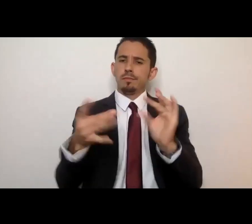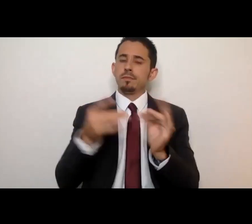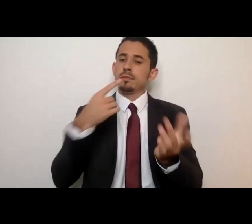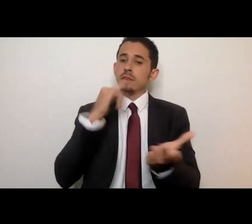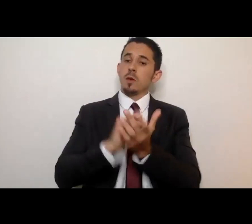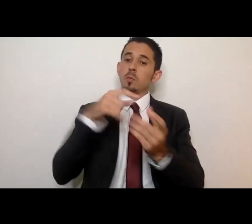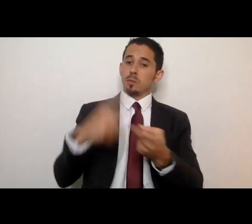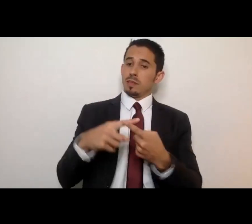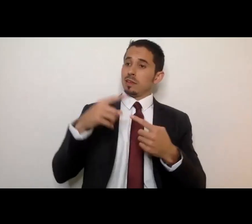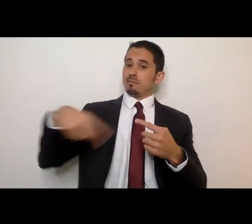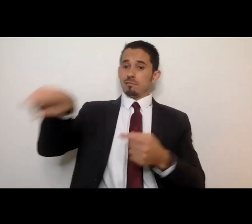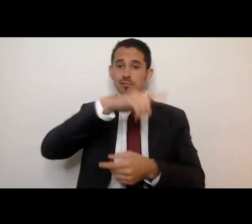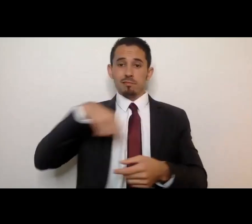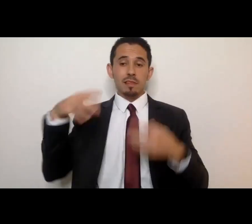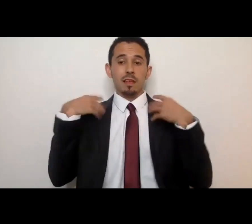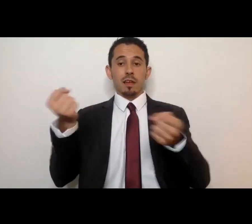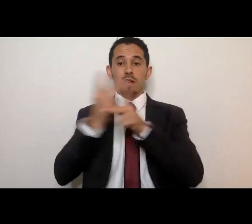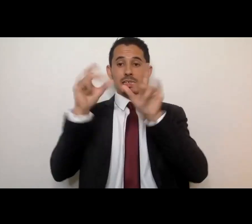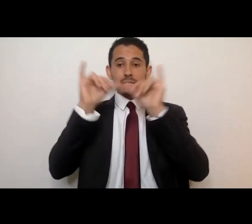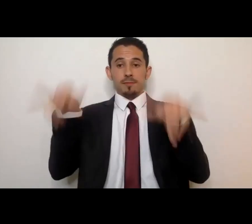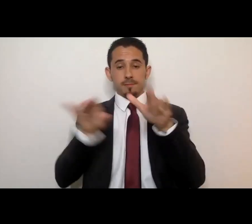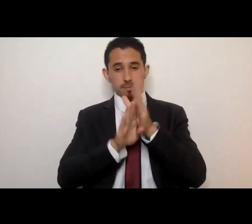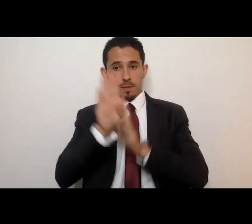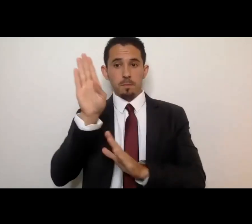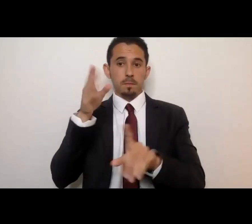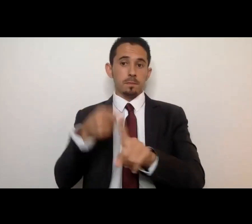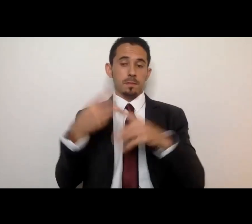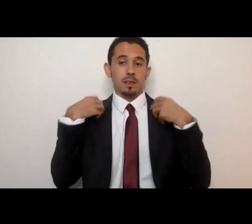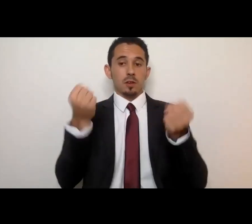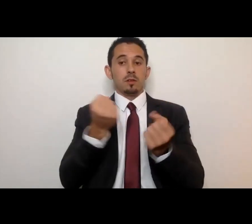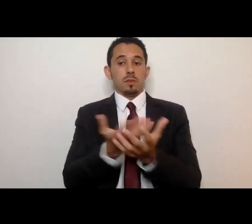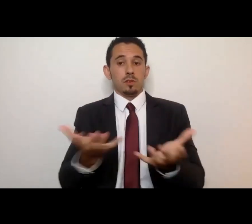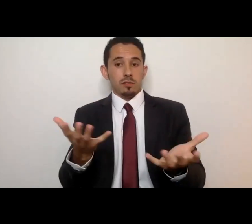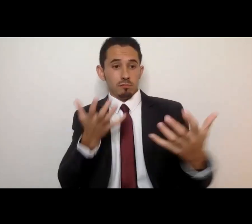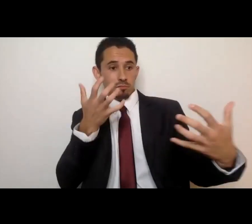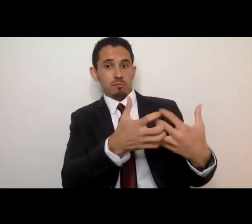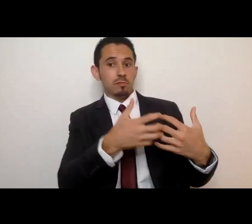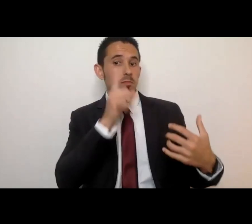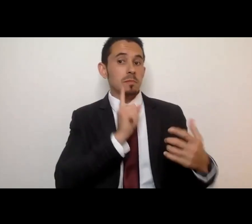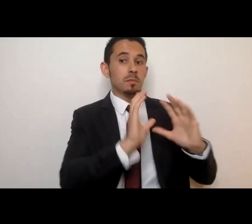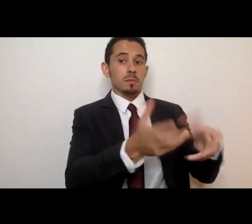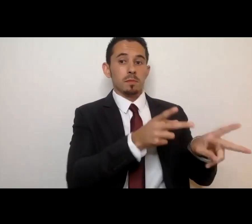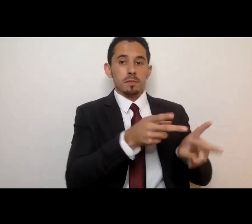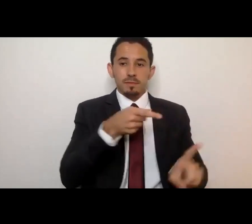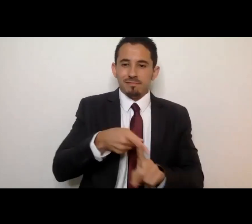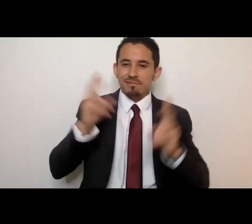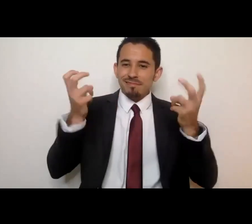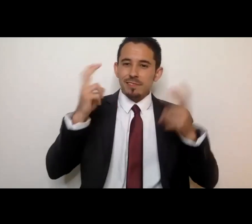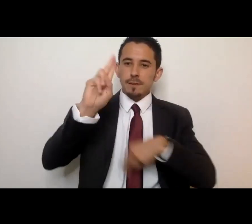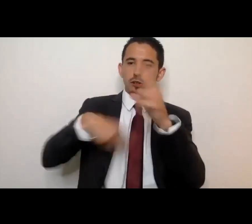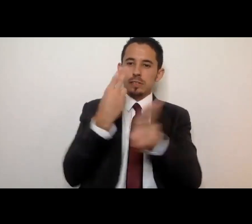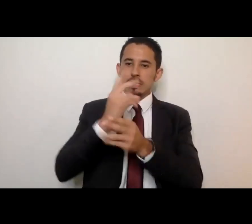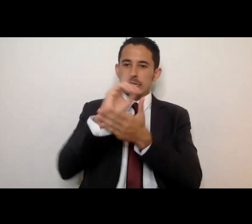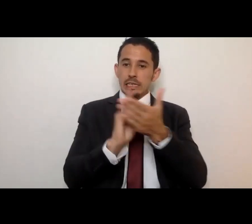here. One person mentioned that when the healthcare system develops materials that fit the